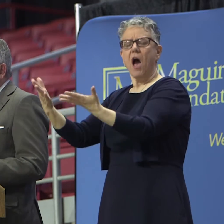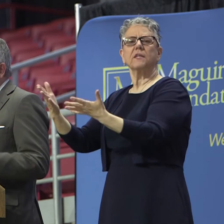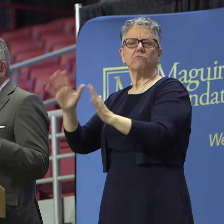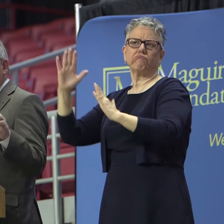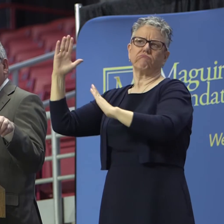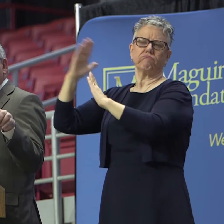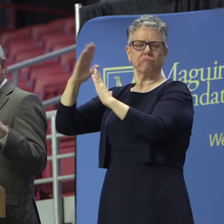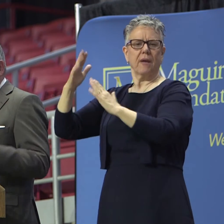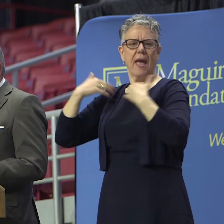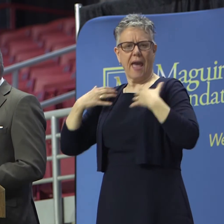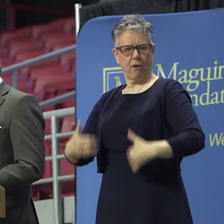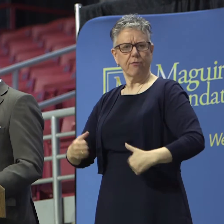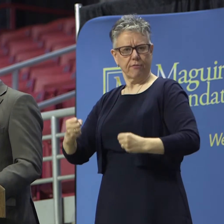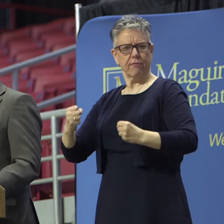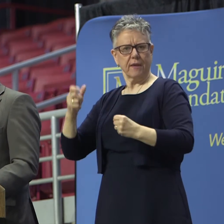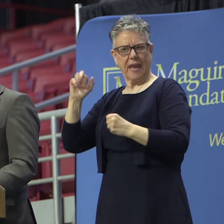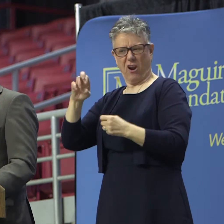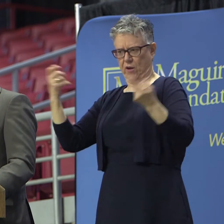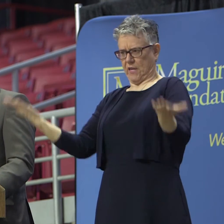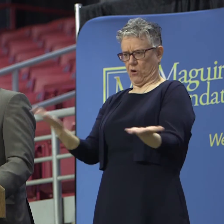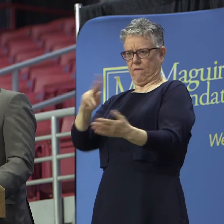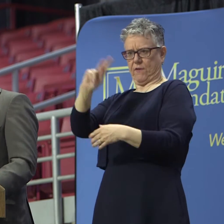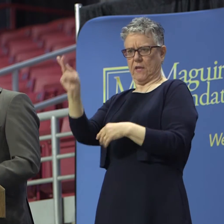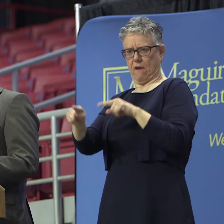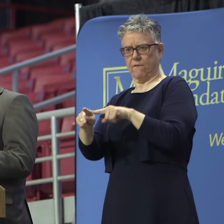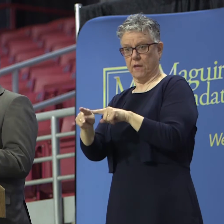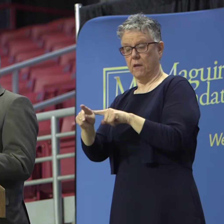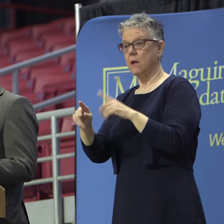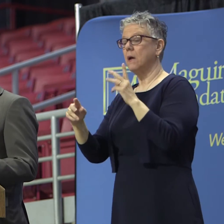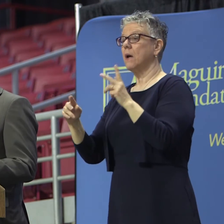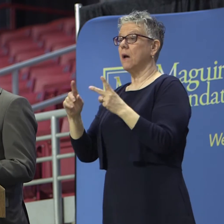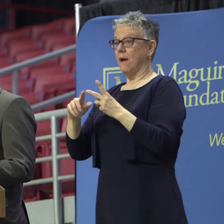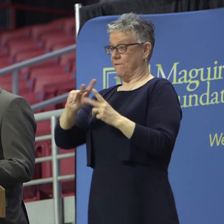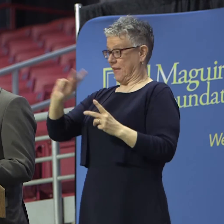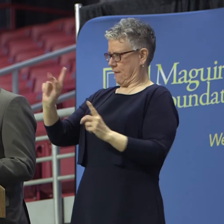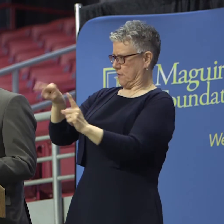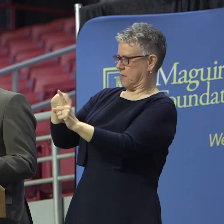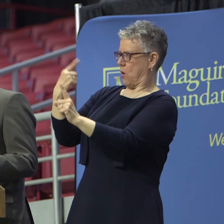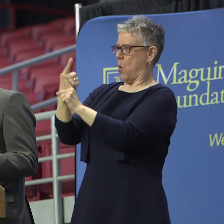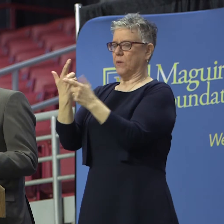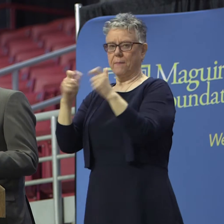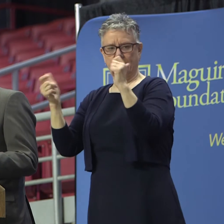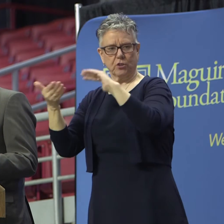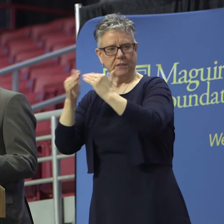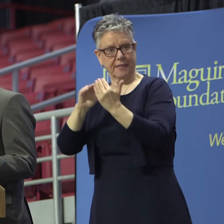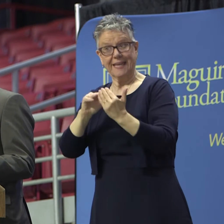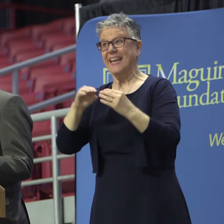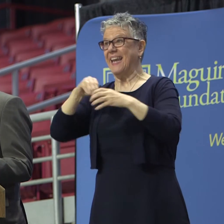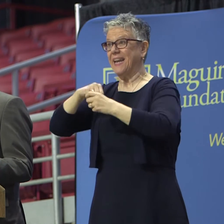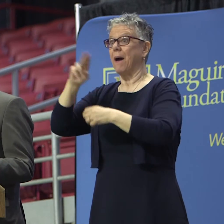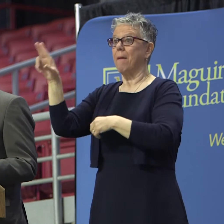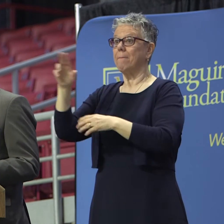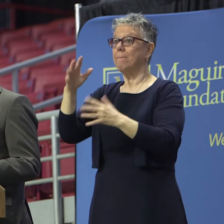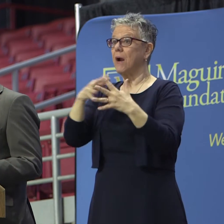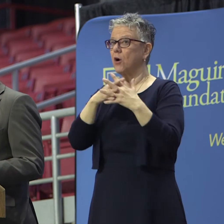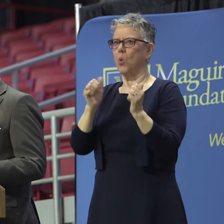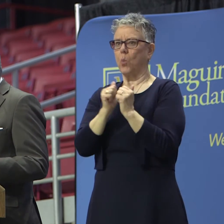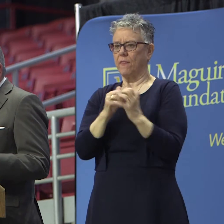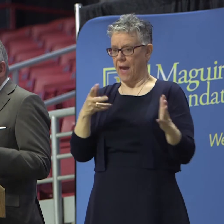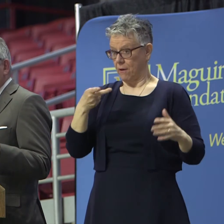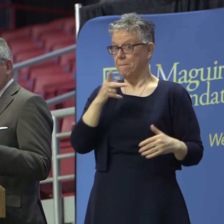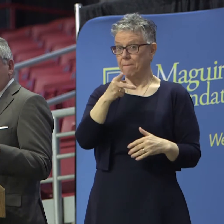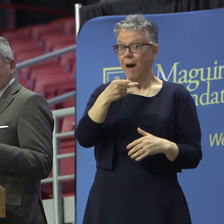care in America's 5th largest city. Philadelphia is the only major city or county in America without a public hospital.